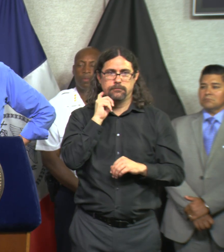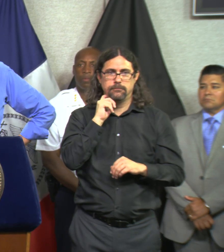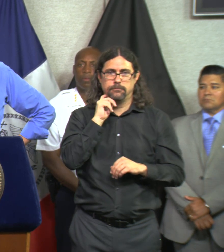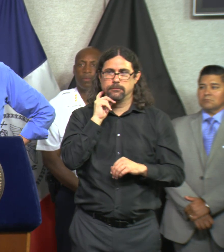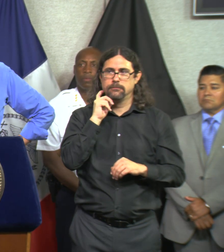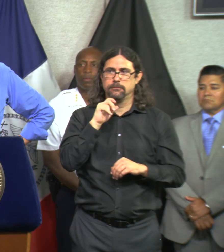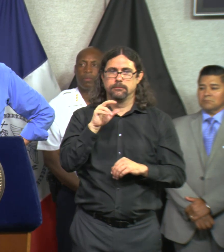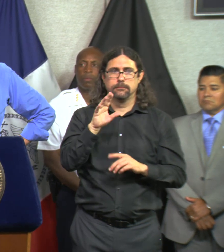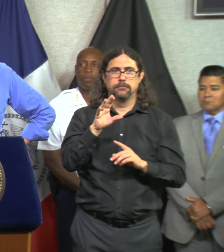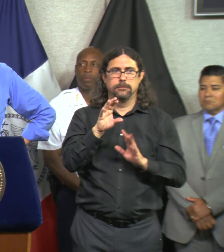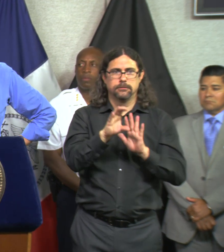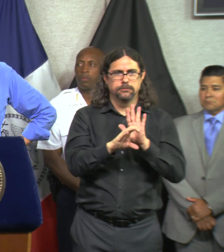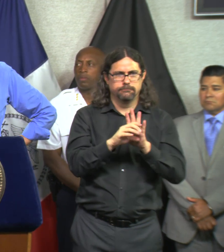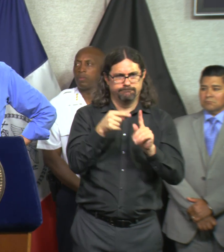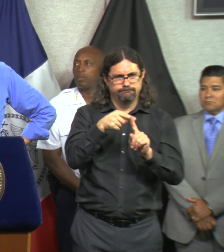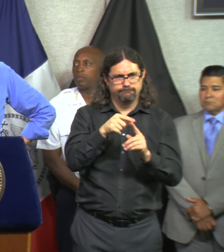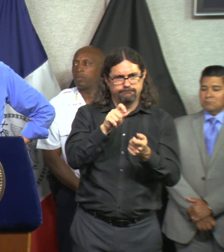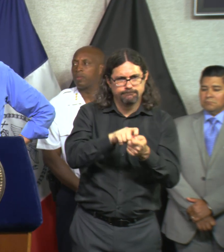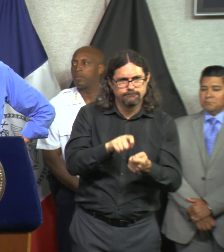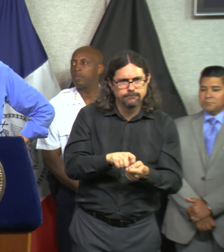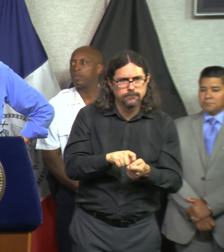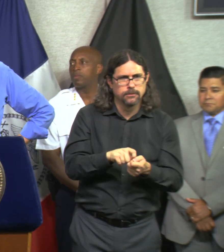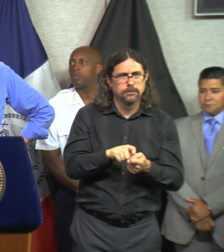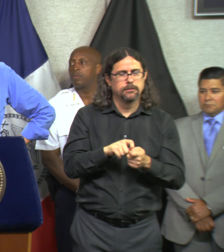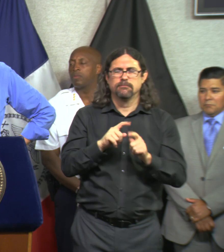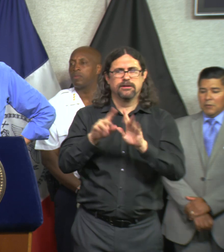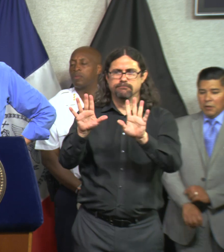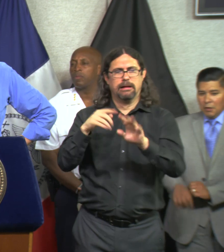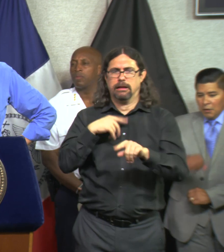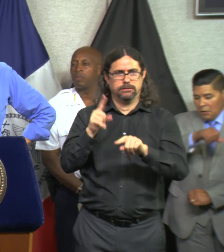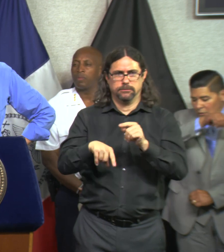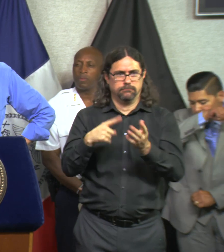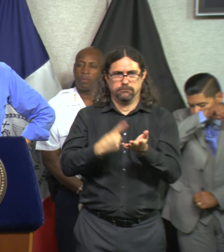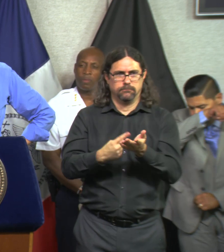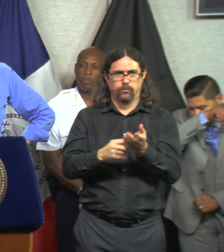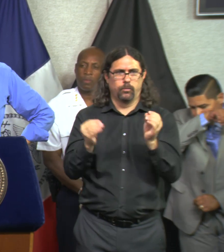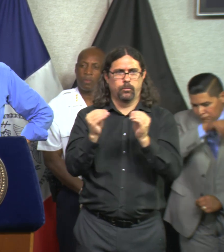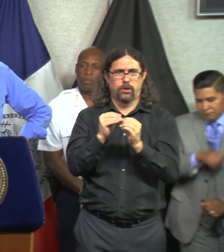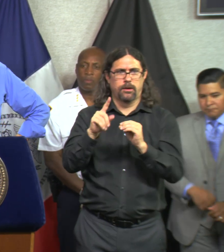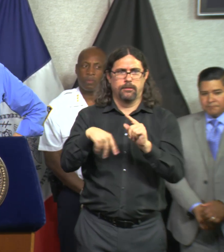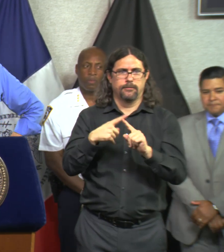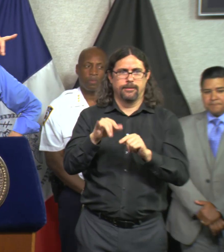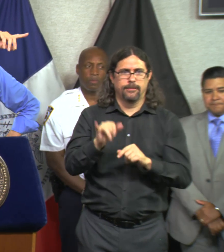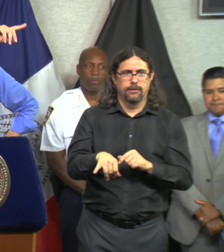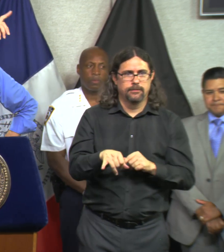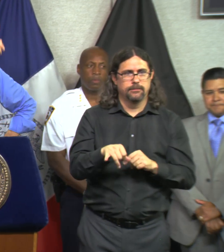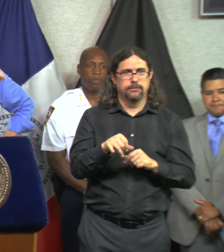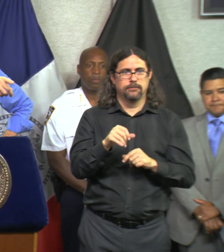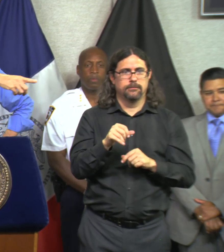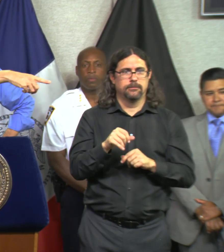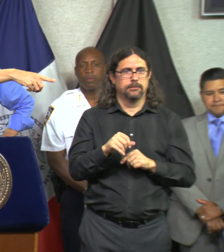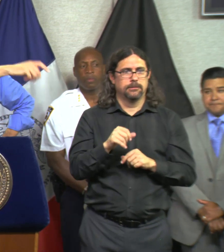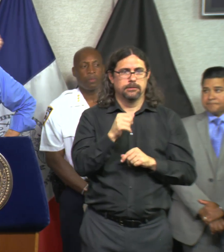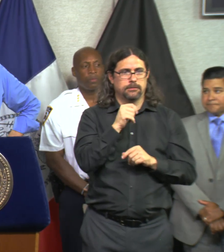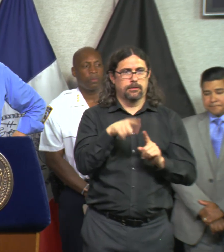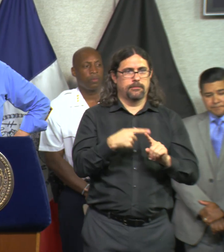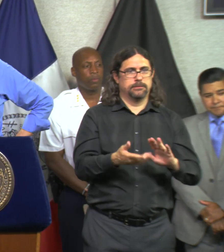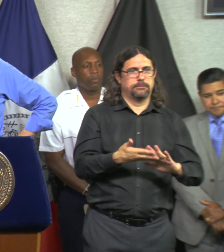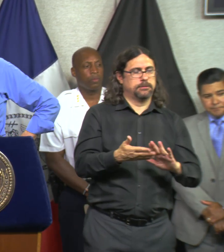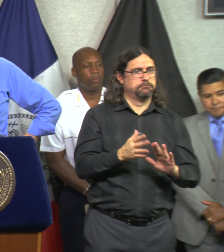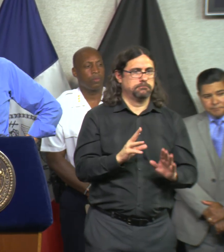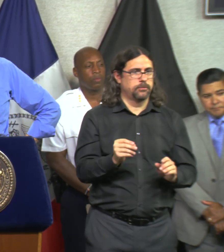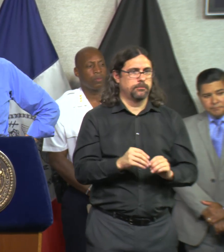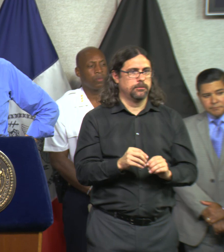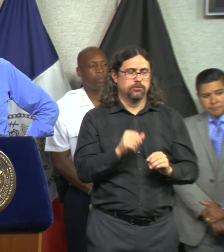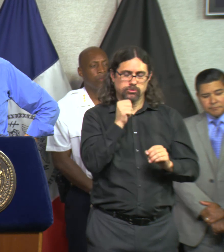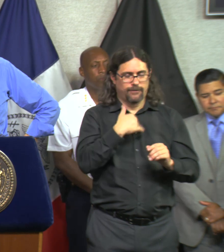to the technical issues. Any issue you bring to the campaign, they'll get you an accurate legal answer. Last call on anything else. Yes. You're